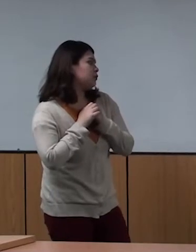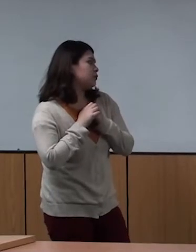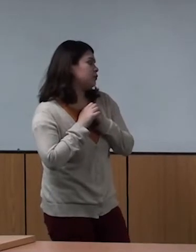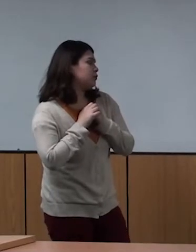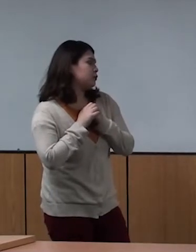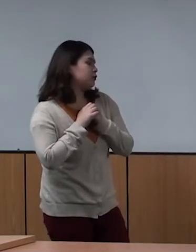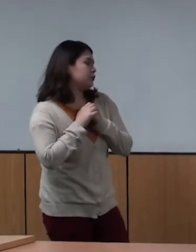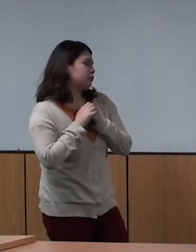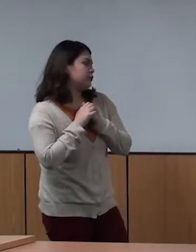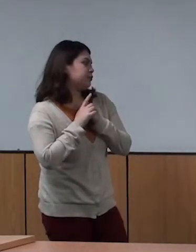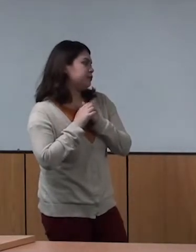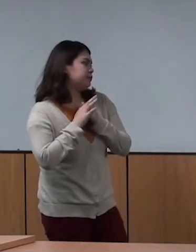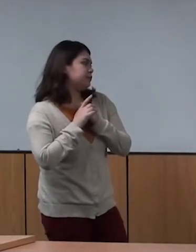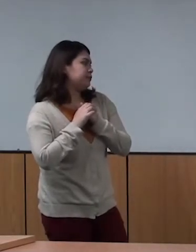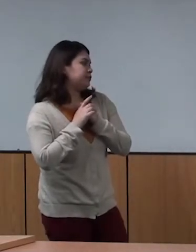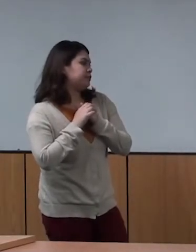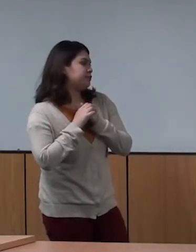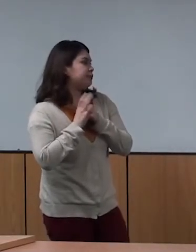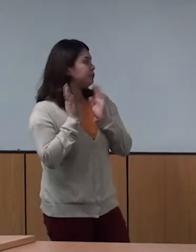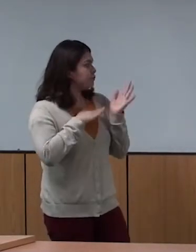of student learning.